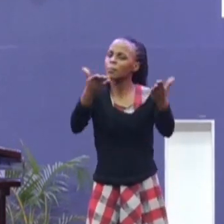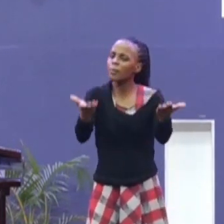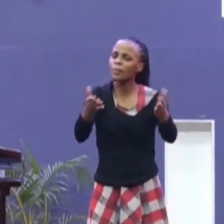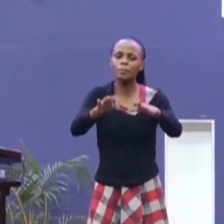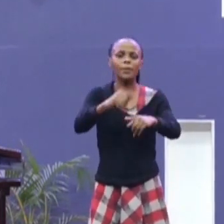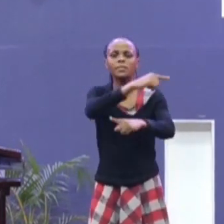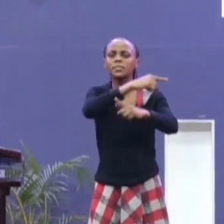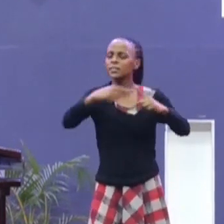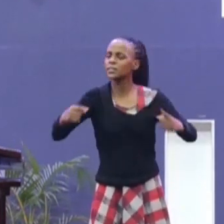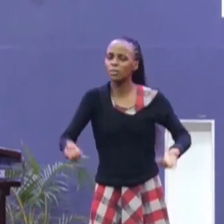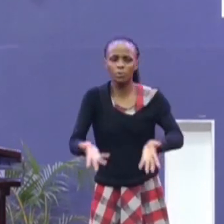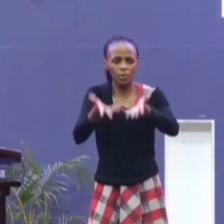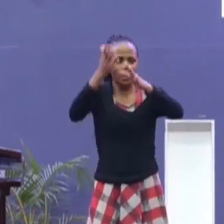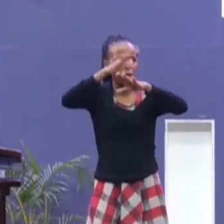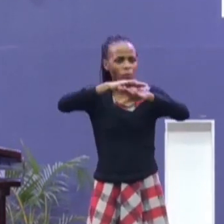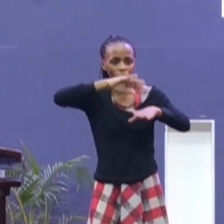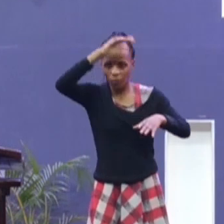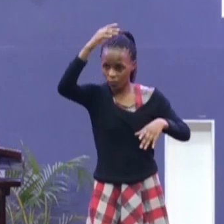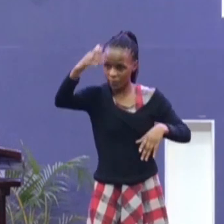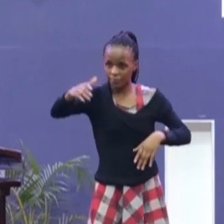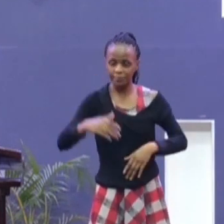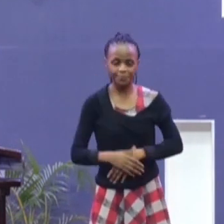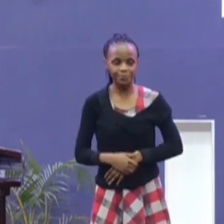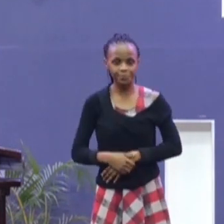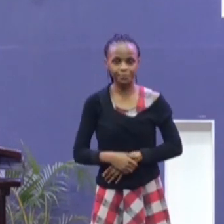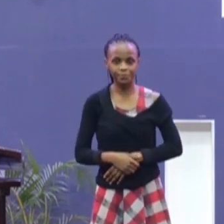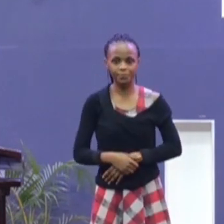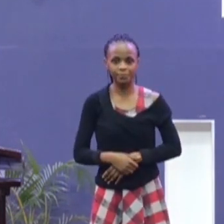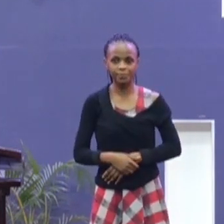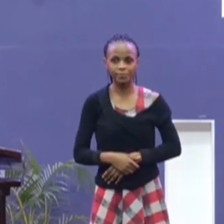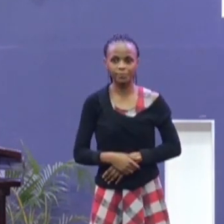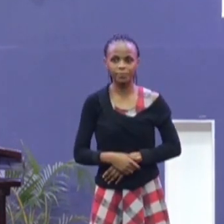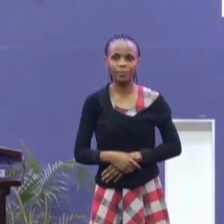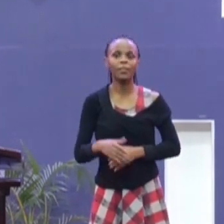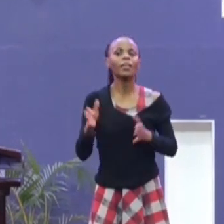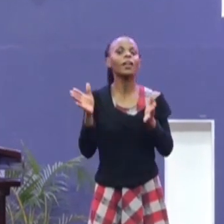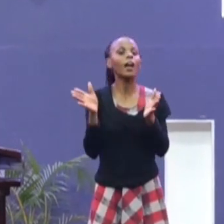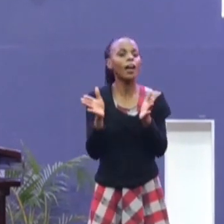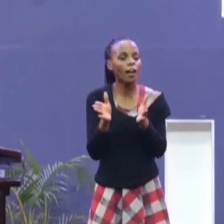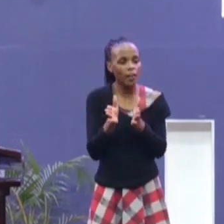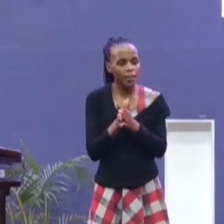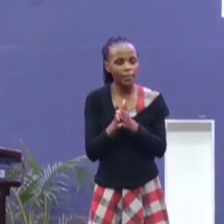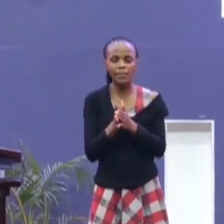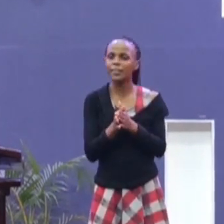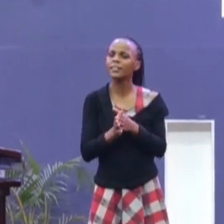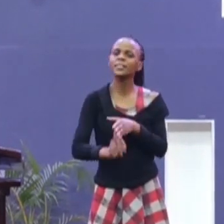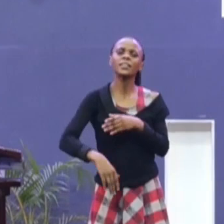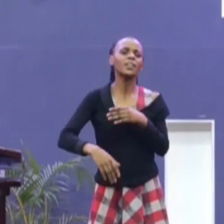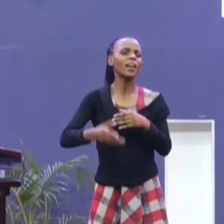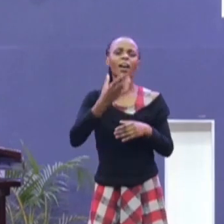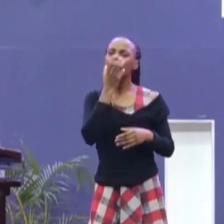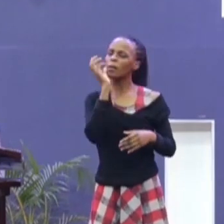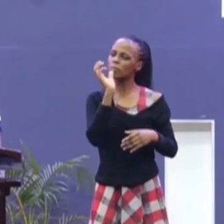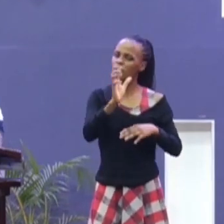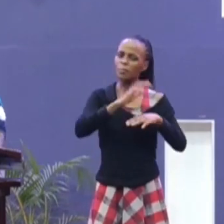mountains. Abayotereza obubaane ku nsozi. And defiled me on the hills. Ne banzivoolera